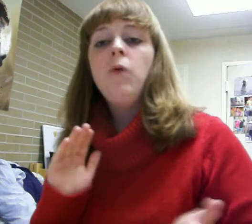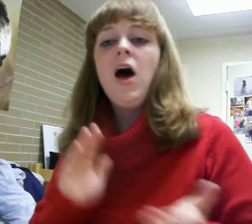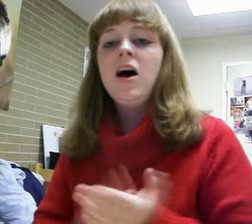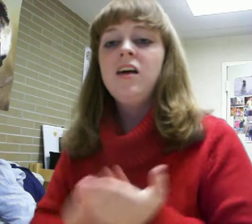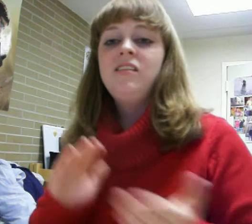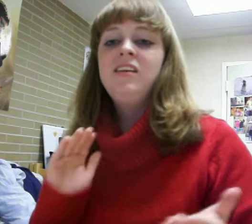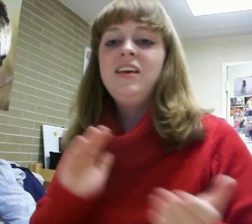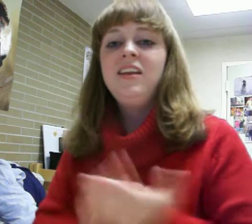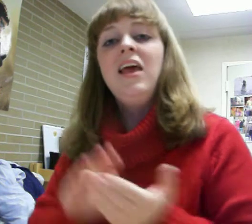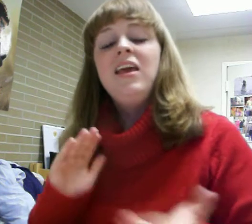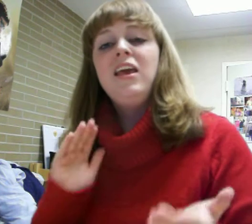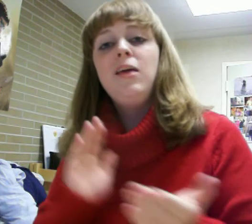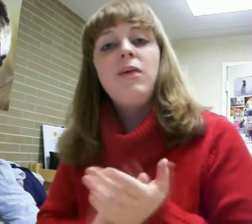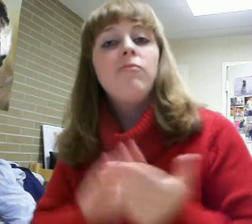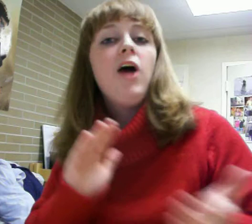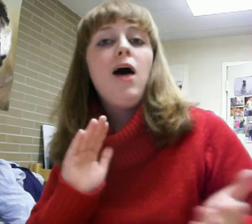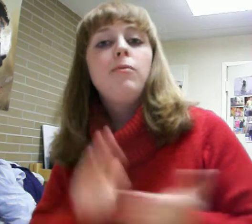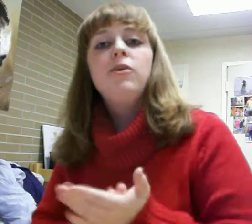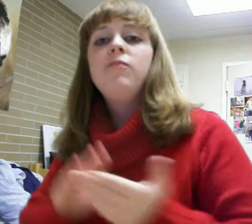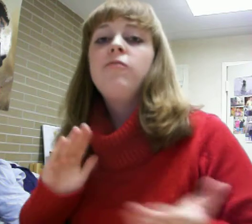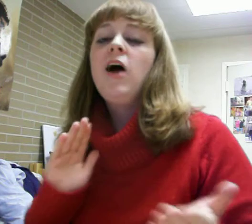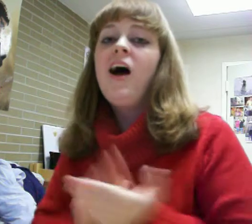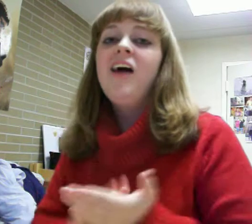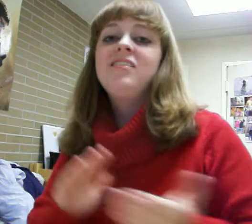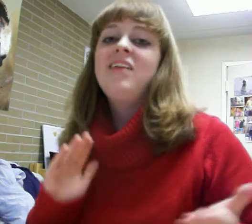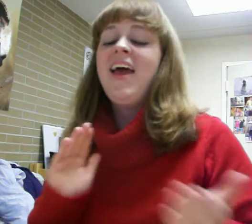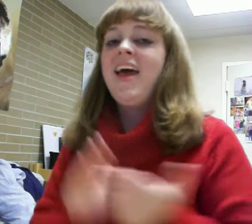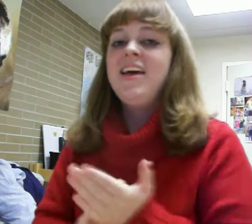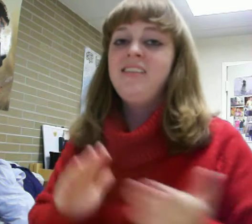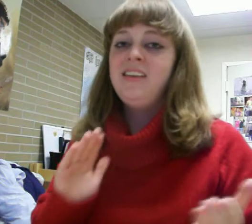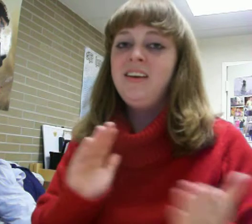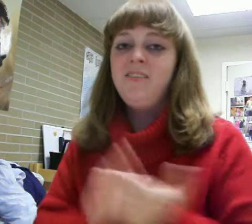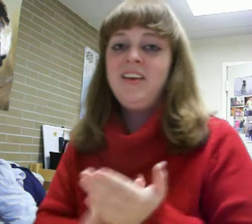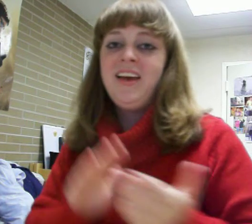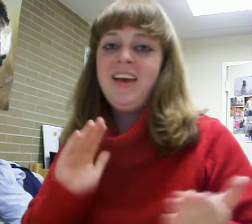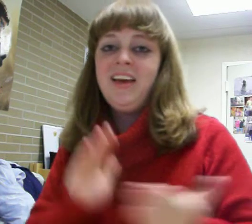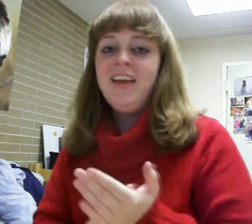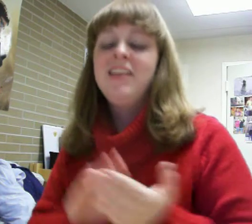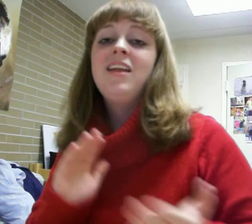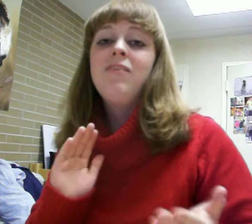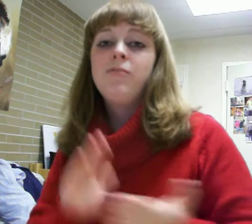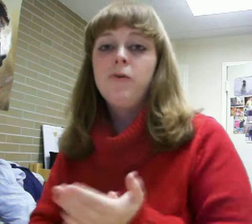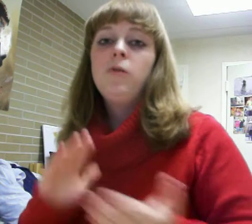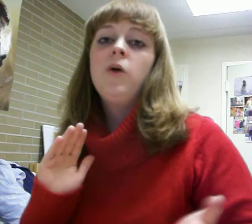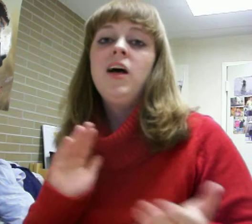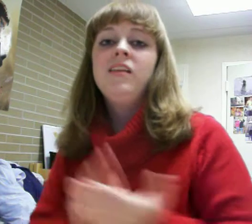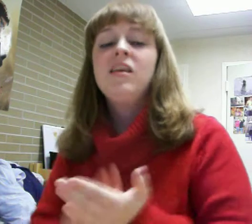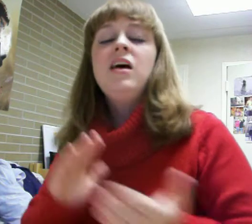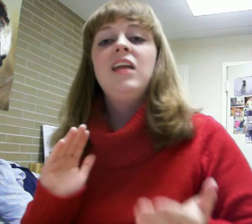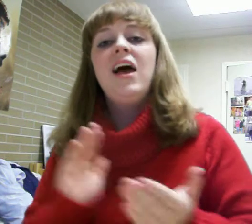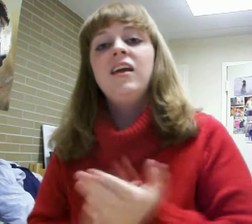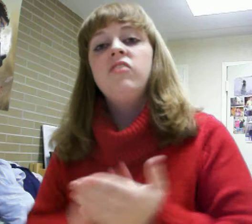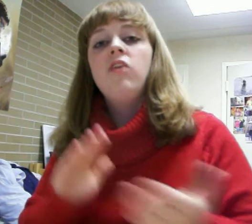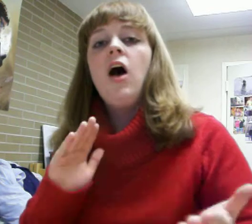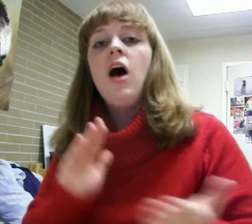walked in He met Robert Frost and even loved for once Like a dog,